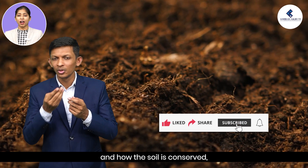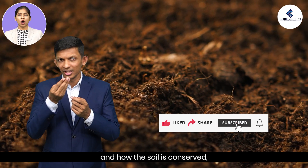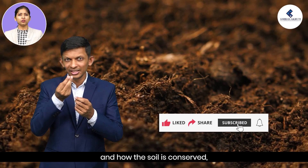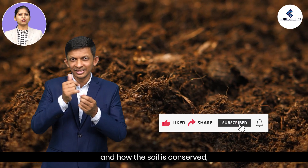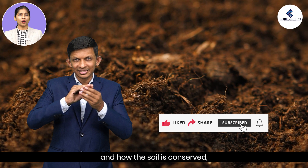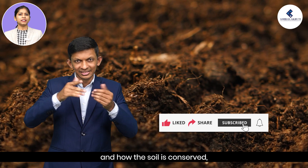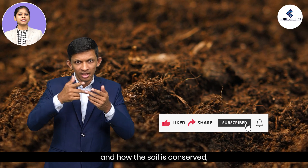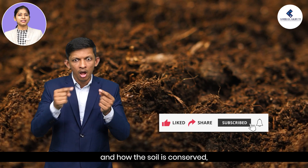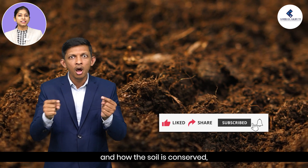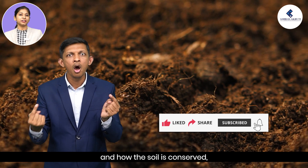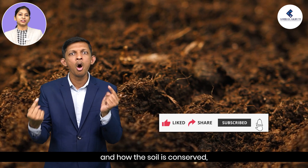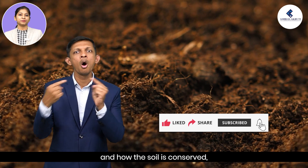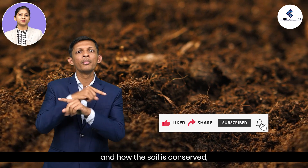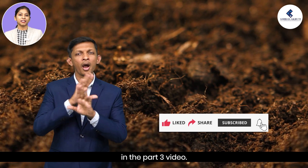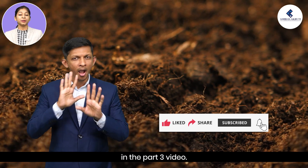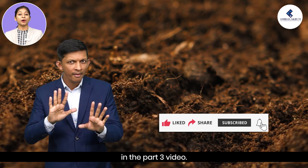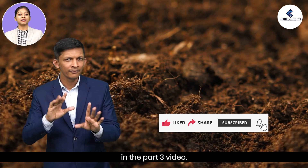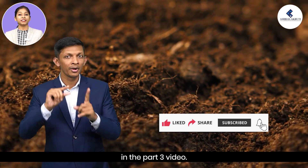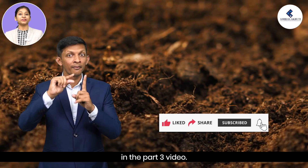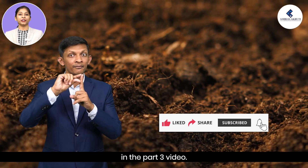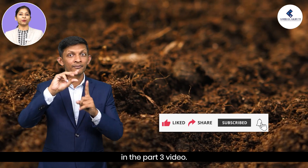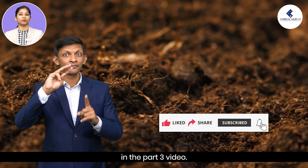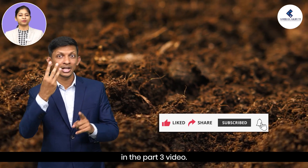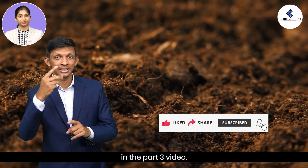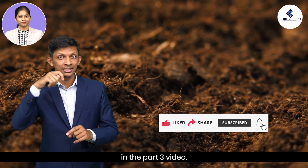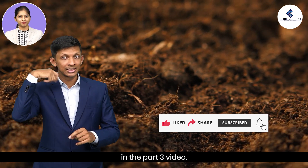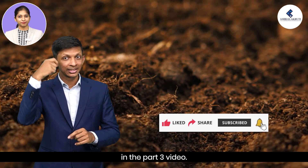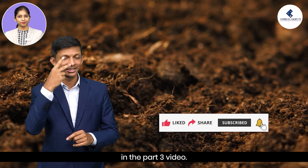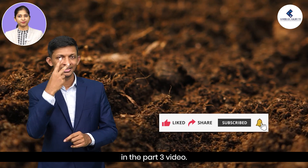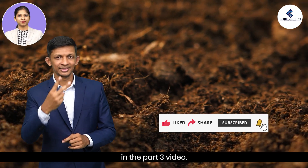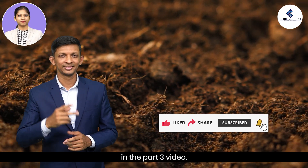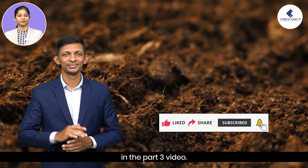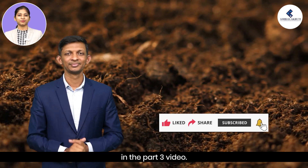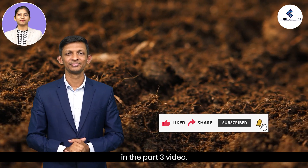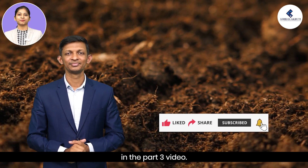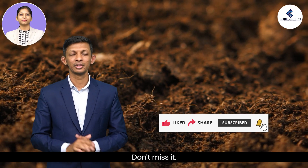and how the soil is conserved in the part 3 video.